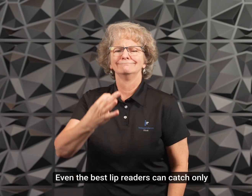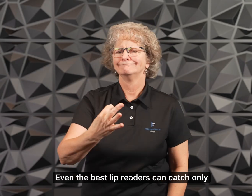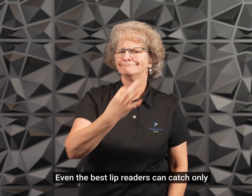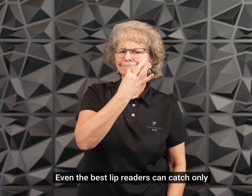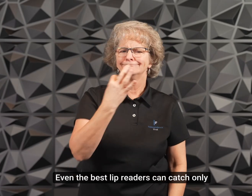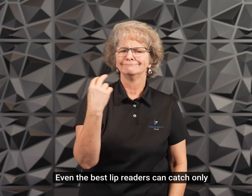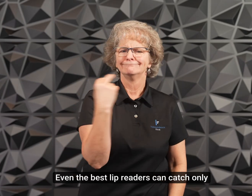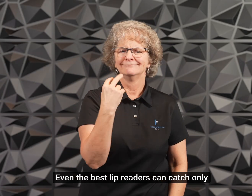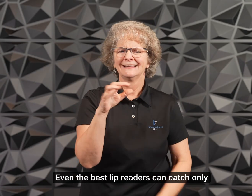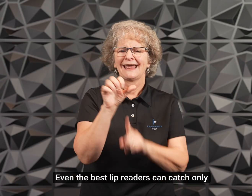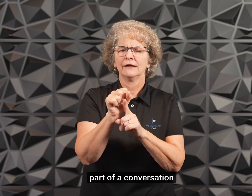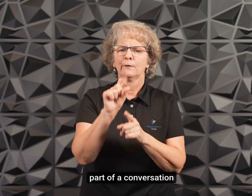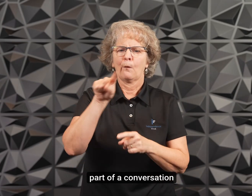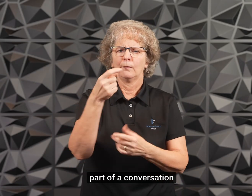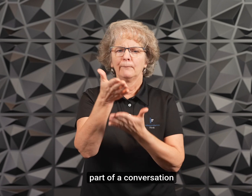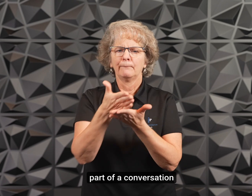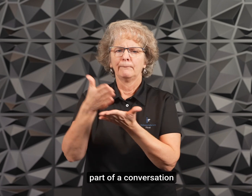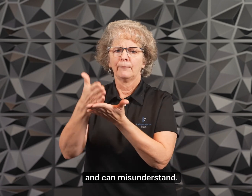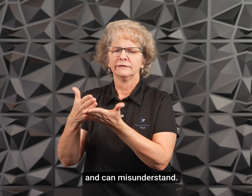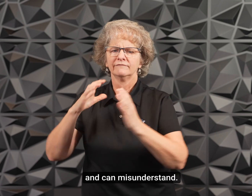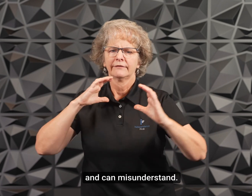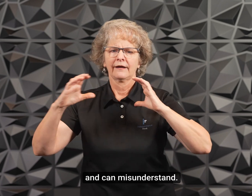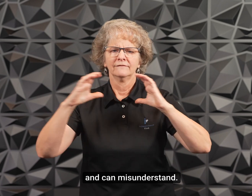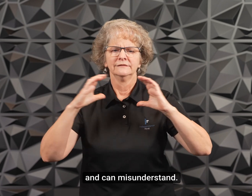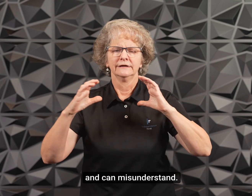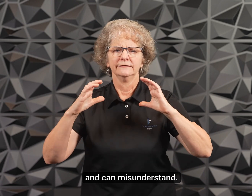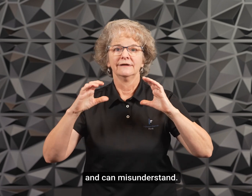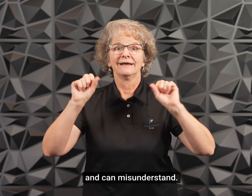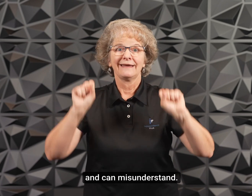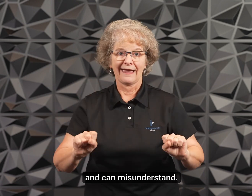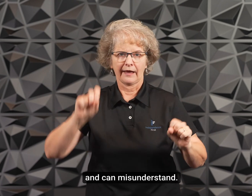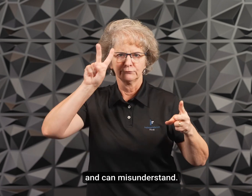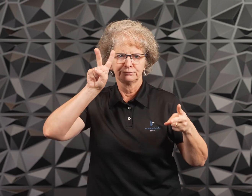readers can catch only part of a conversation and can misunderstand.